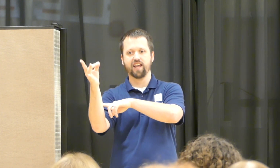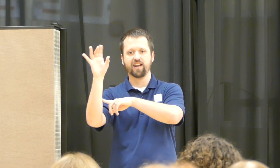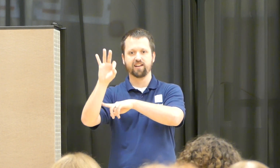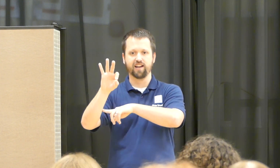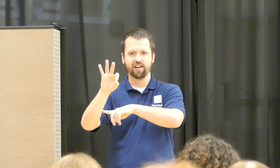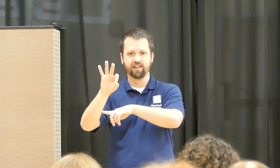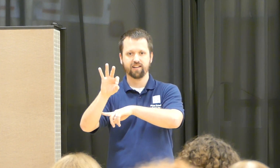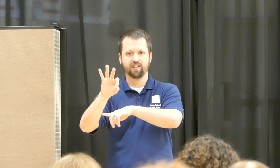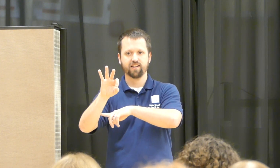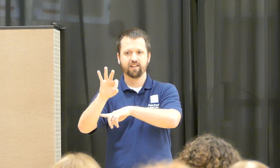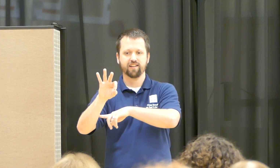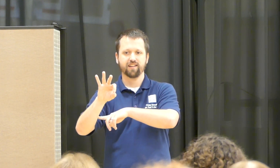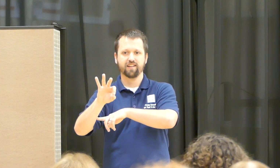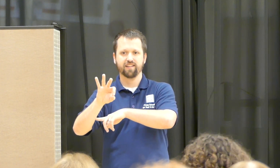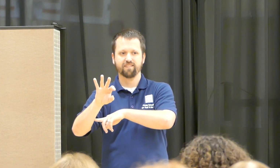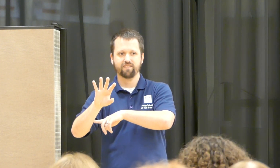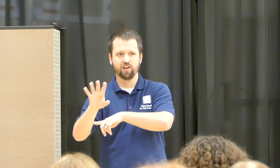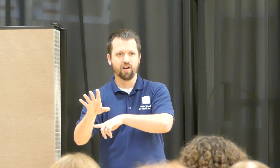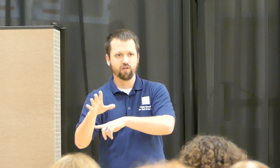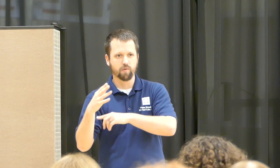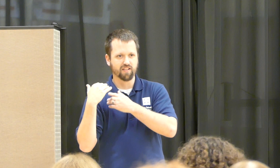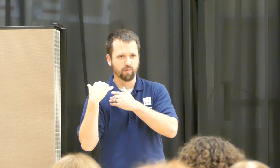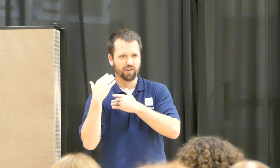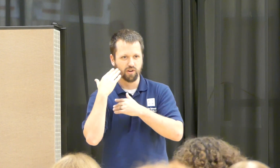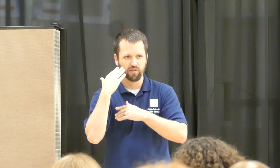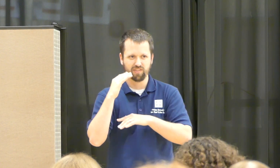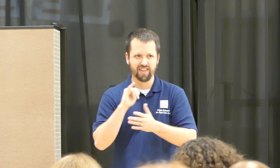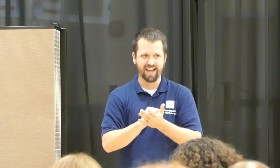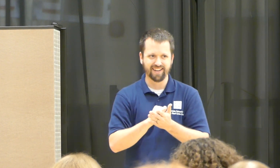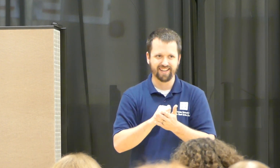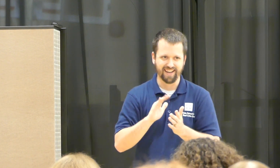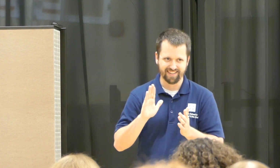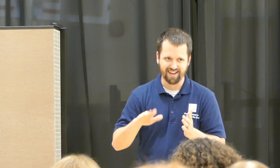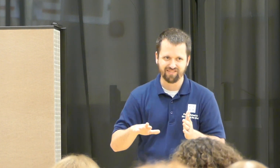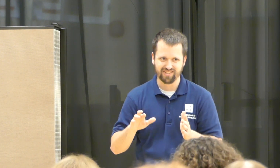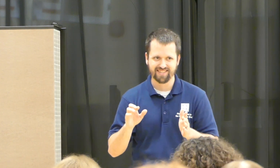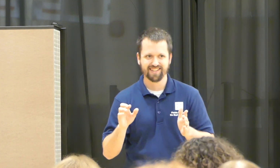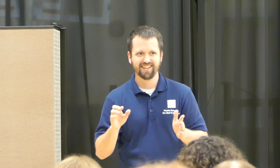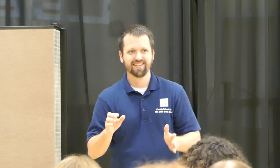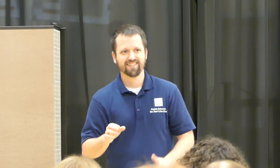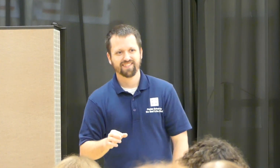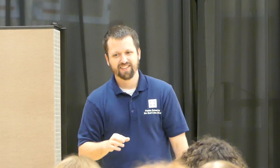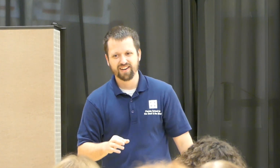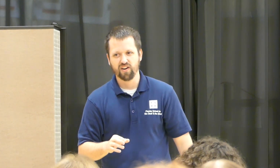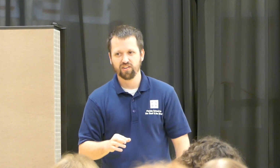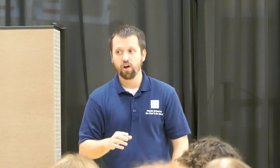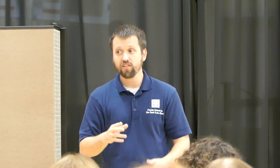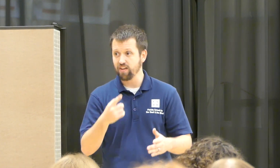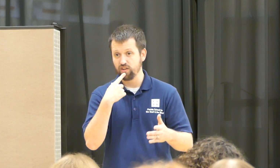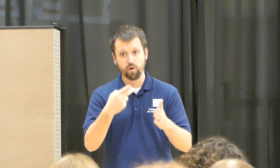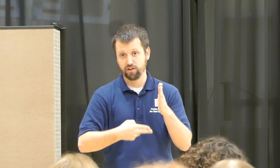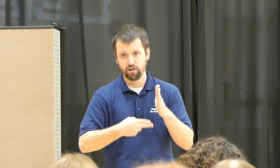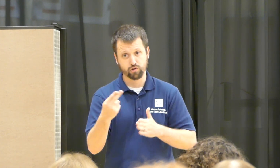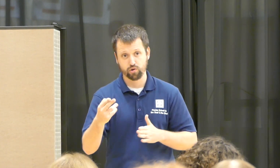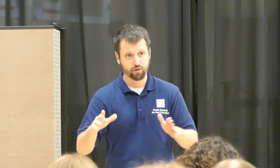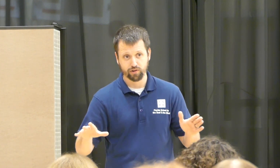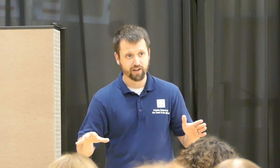89. You're not responsible to know that yet. I'm just, y'all said you want to know the truth, okay?